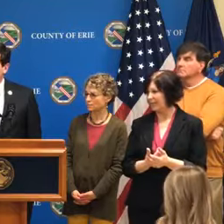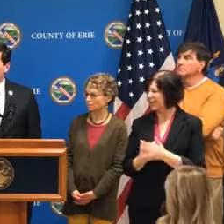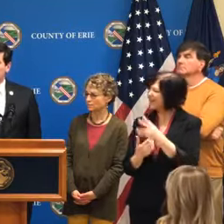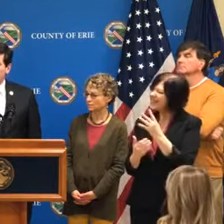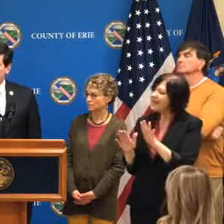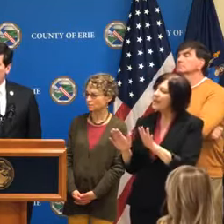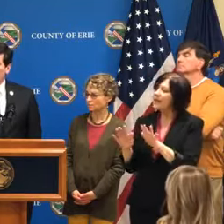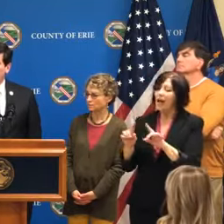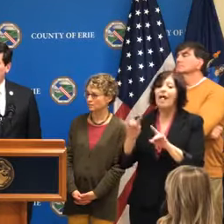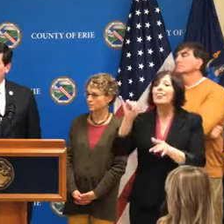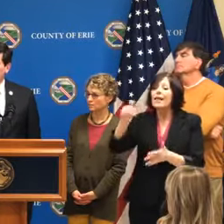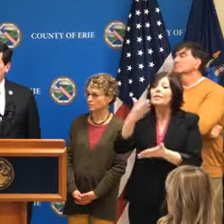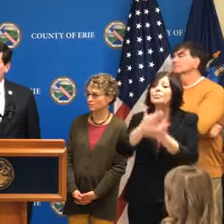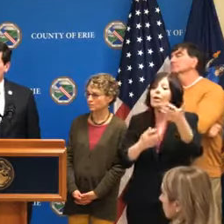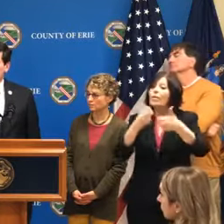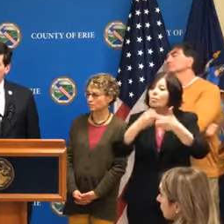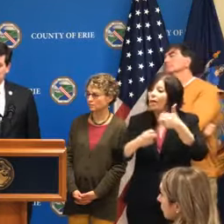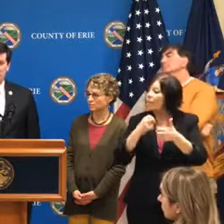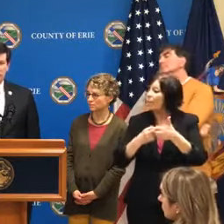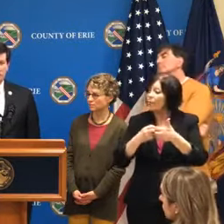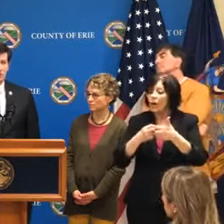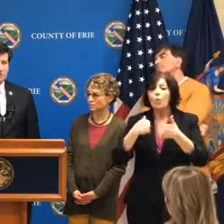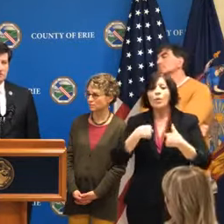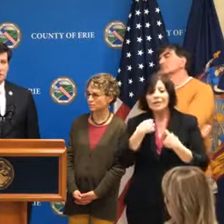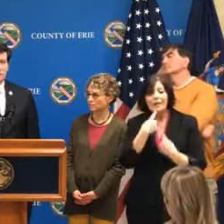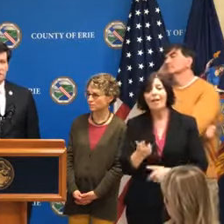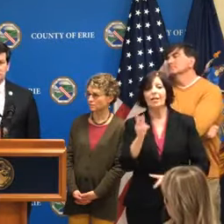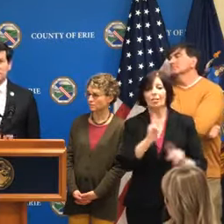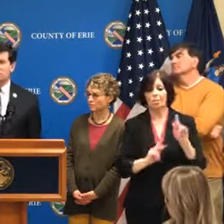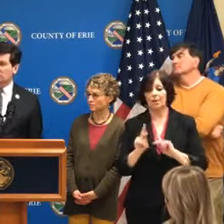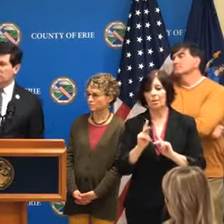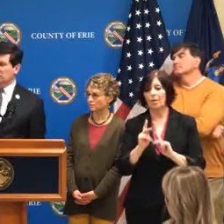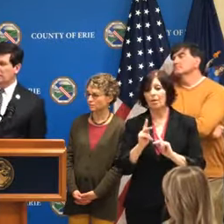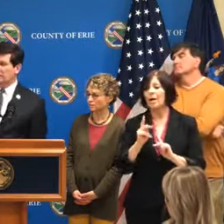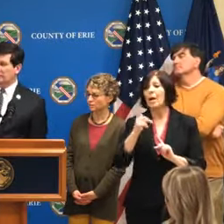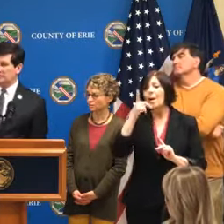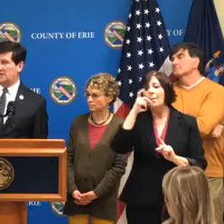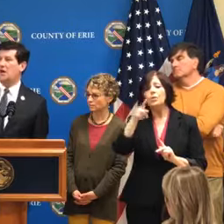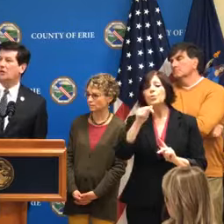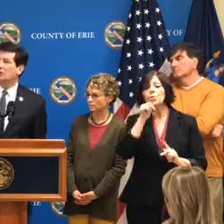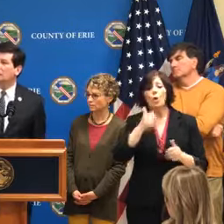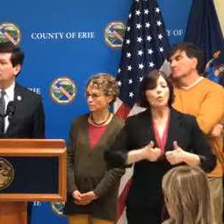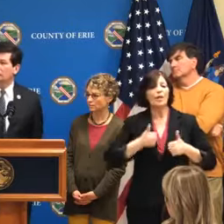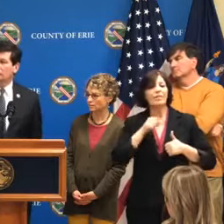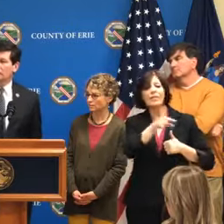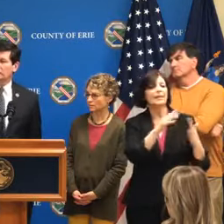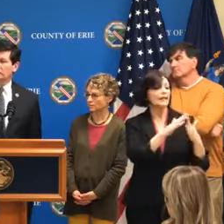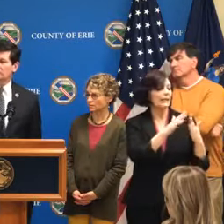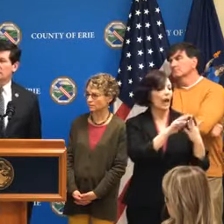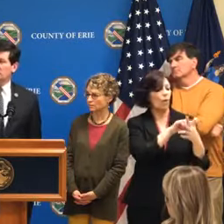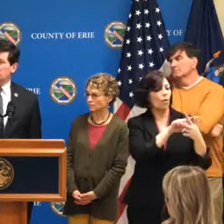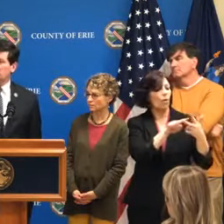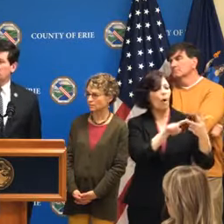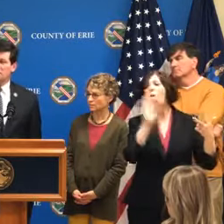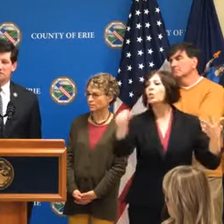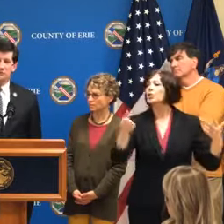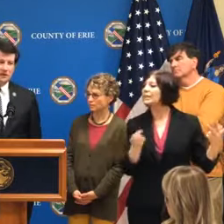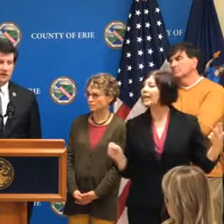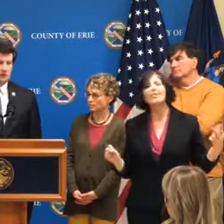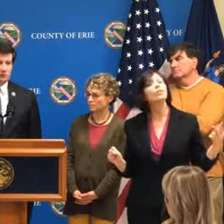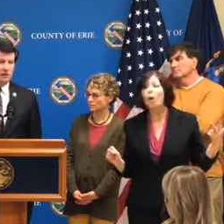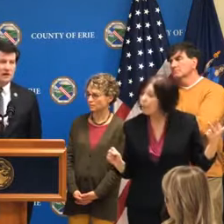So, and that's part of the problem, is we're telling folks, just because you don't live in a town where this may be,